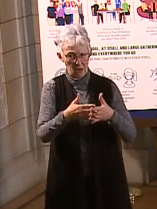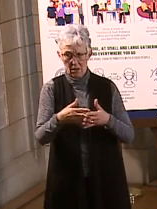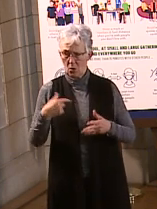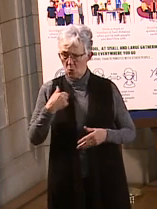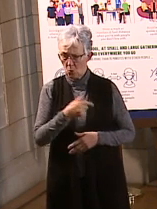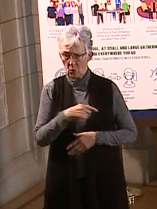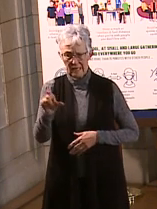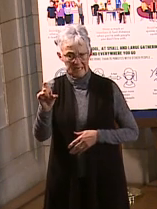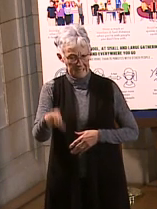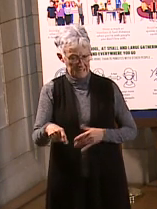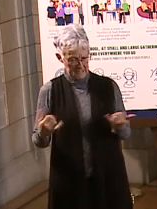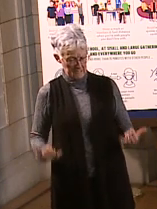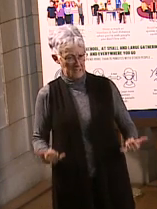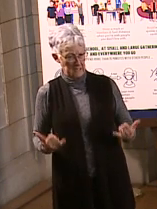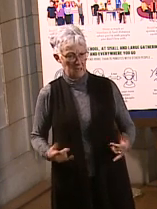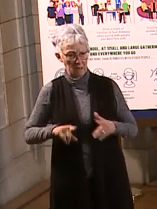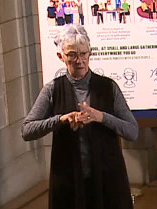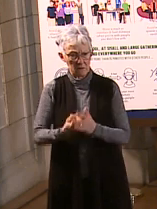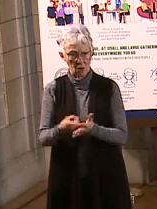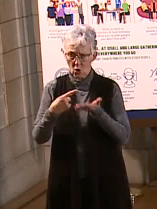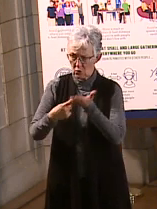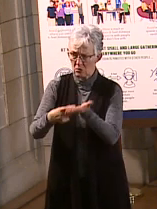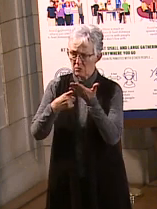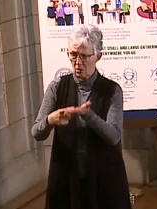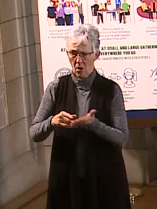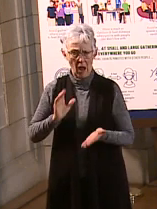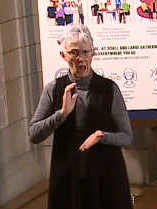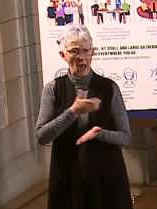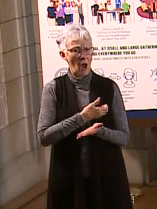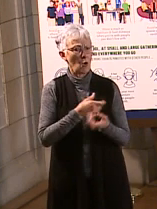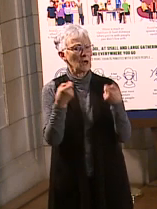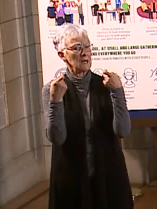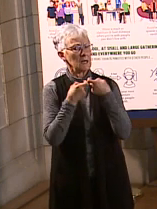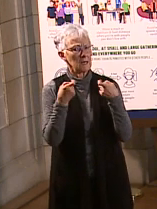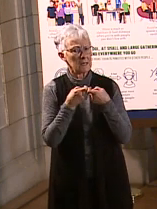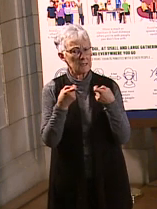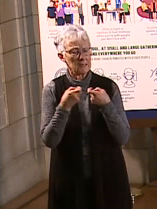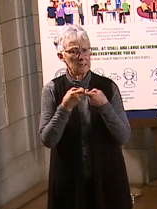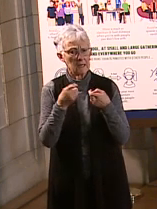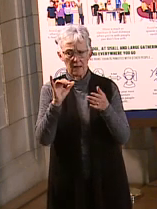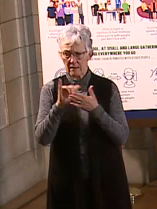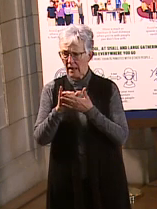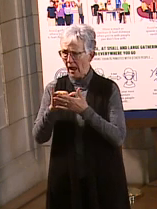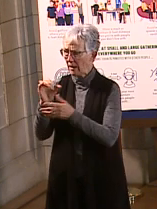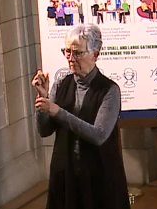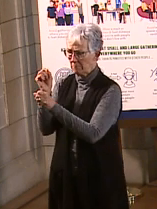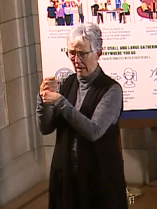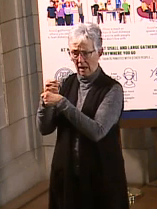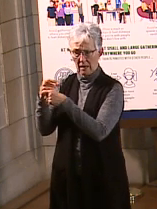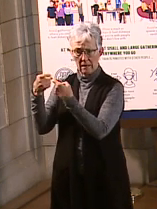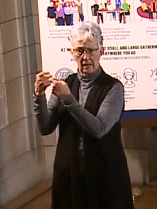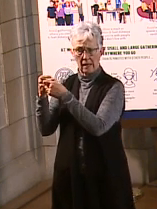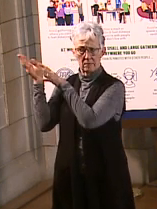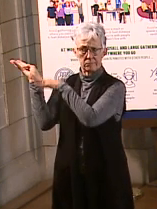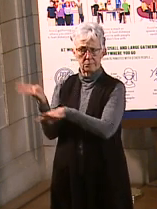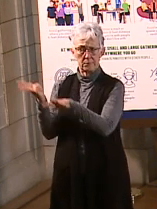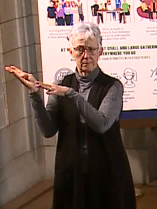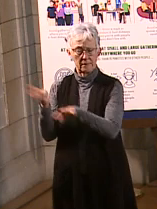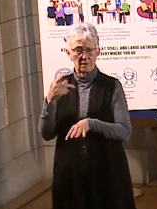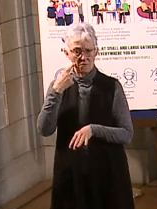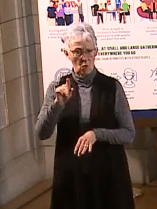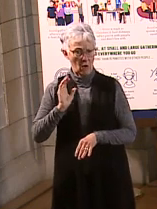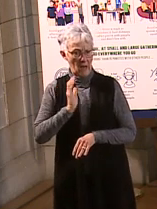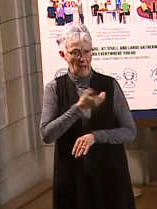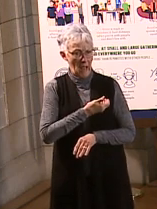this country about the power sources that are supplying energy to our power grid, because we cannot have these